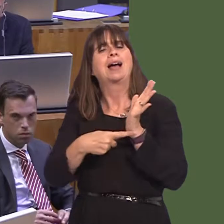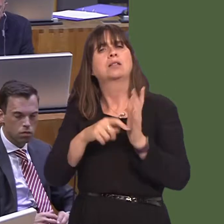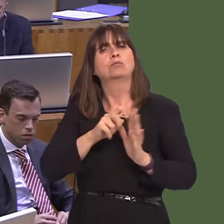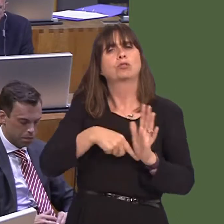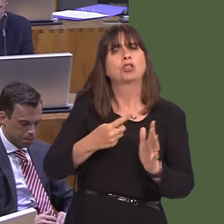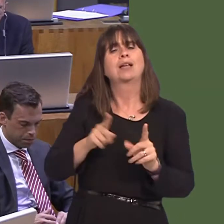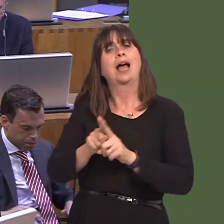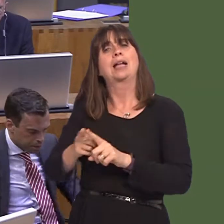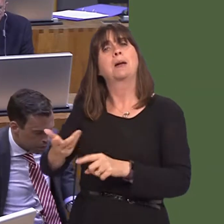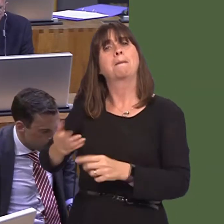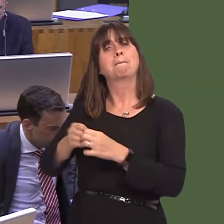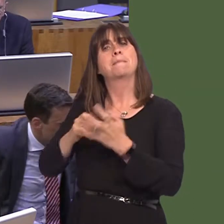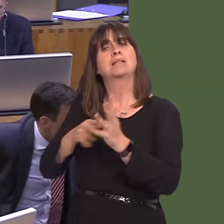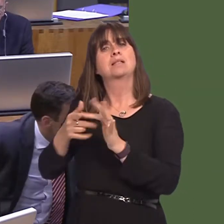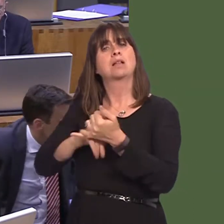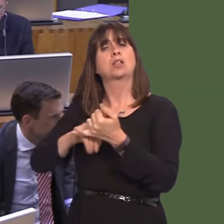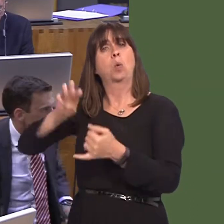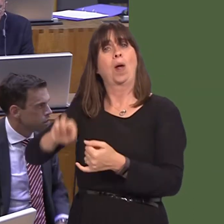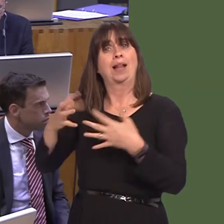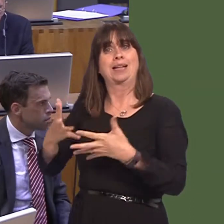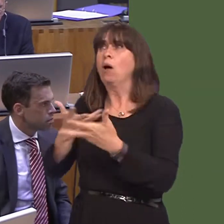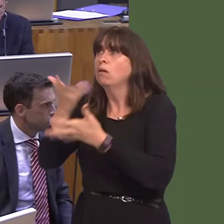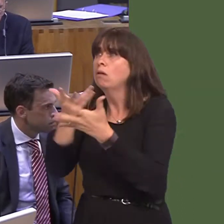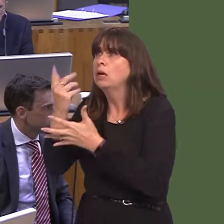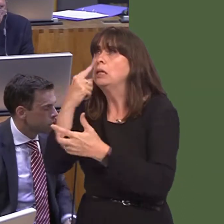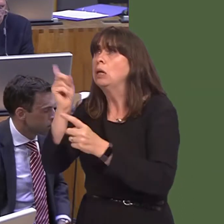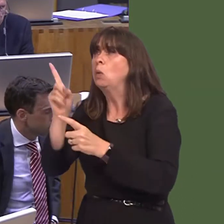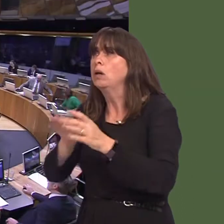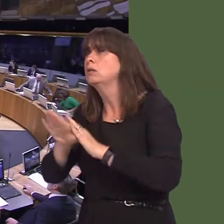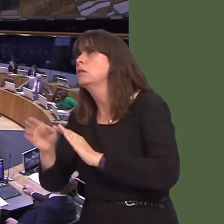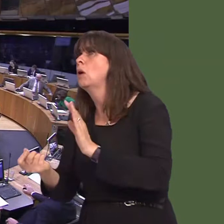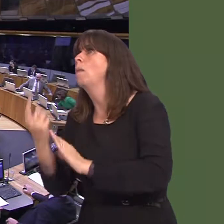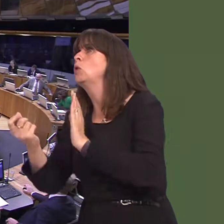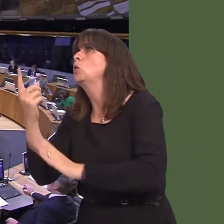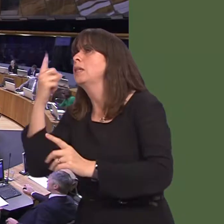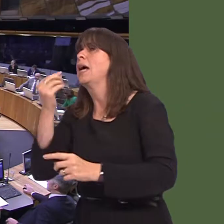Wales is working with the company to see what opportunities there are. Mark Isherwood.